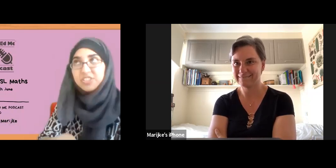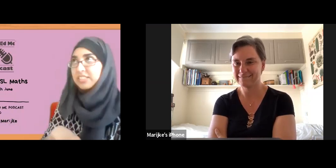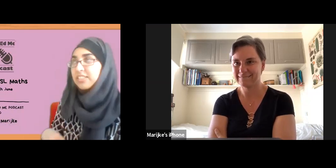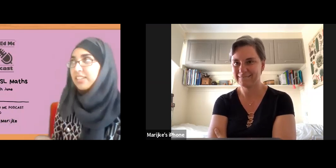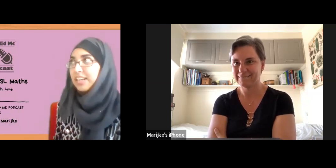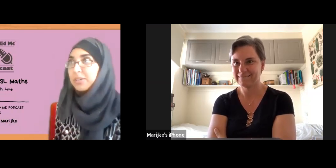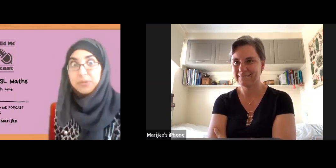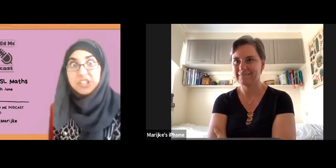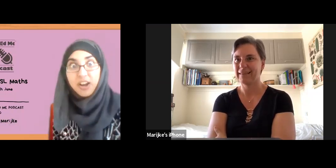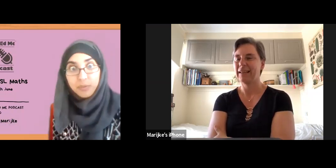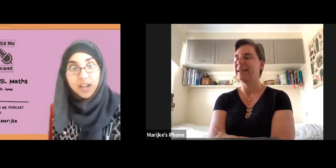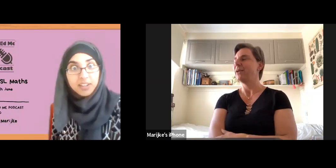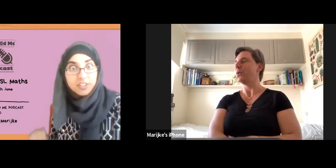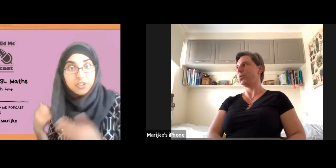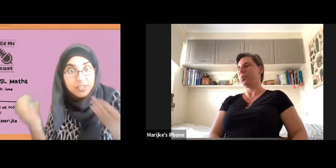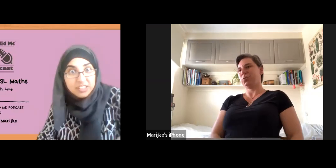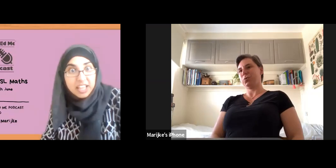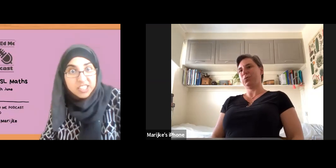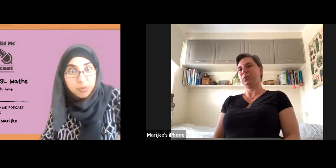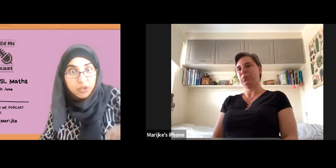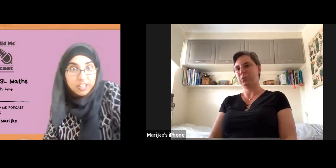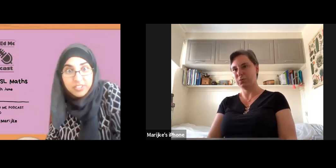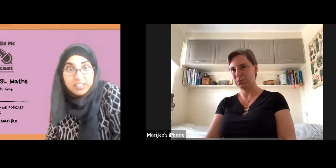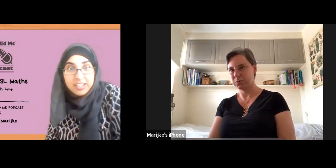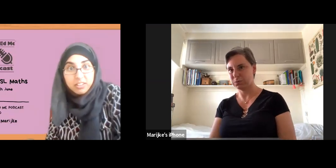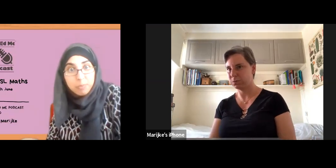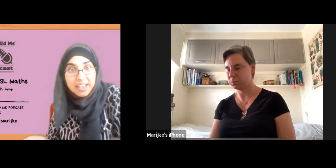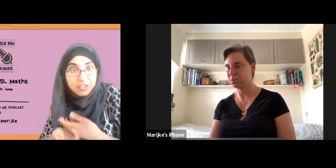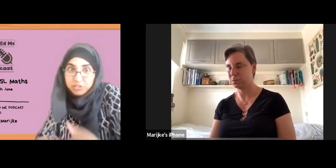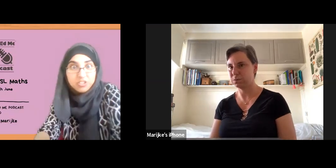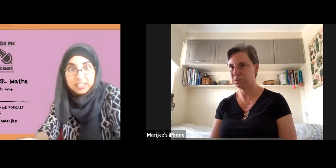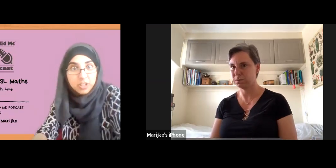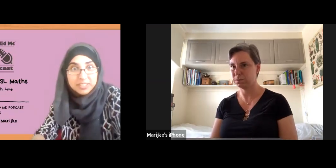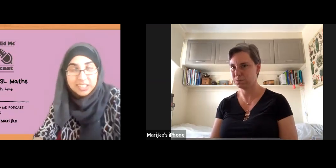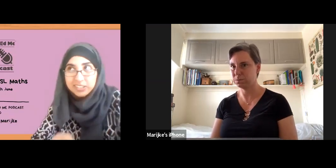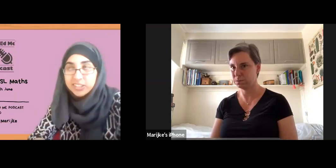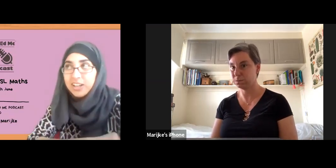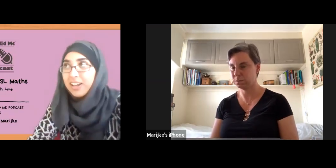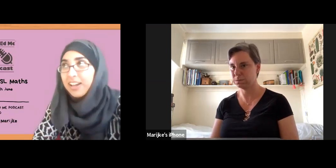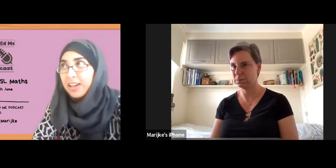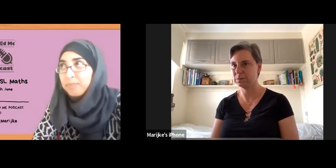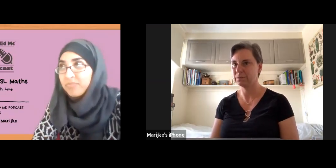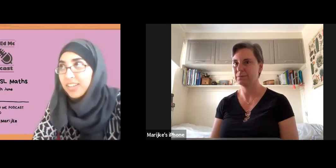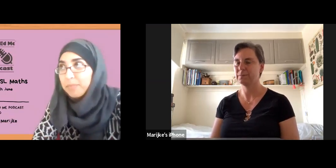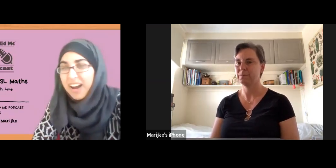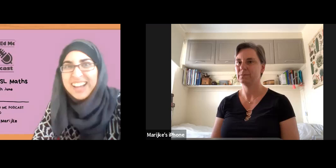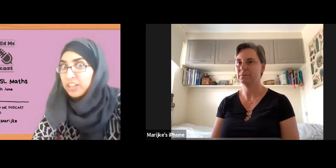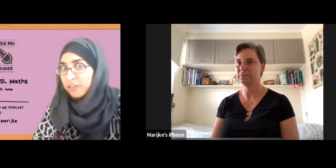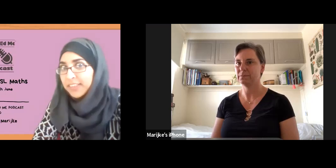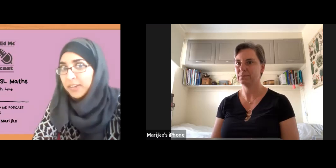and it was a lot of work, because you're given the textbook, you're given the spec, and you're just said, go and teach. I had a lot of fun though.